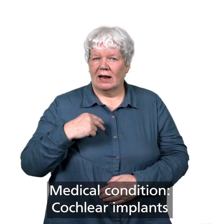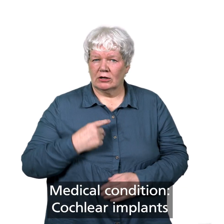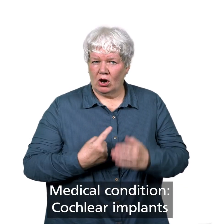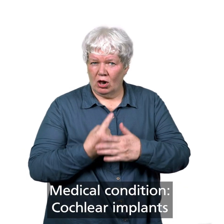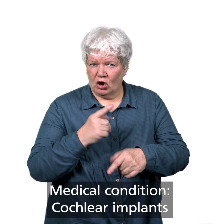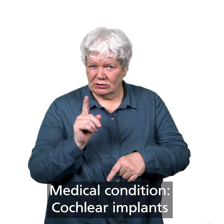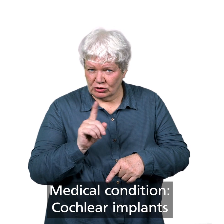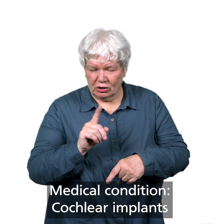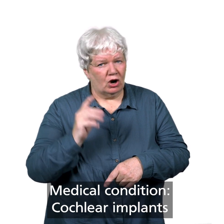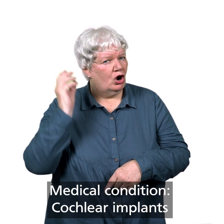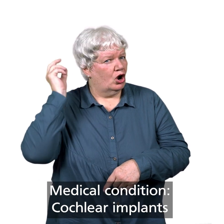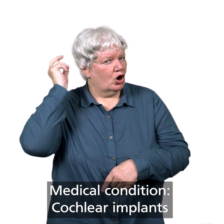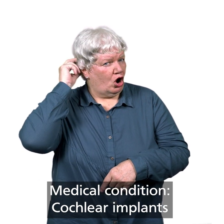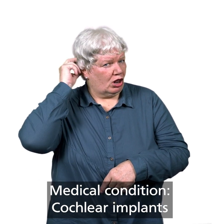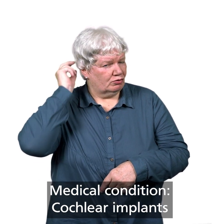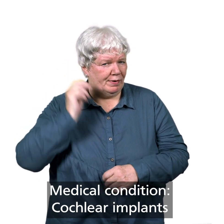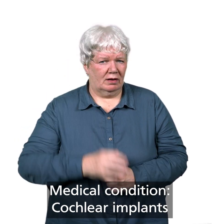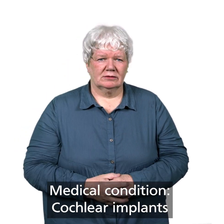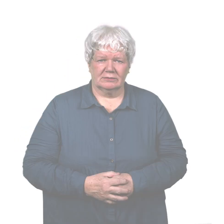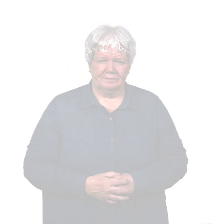Medical condition, cochlear implants.